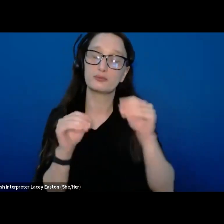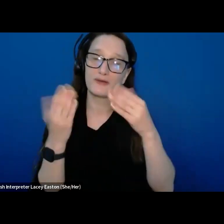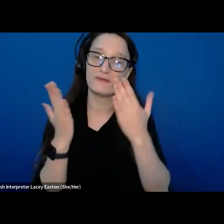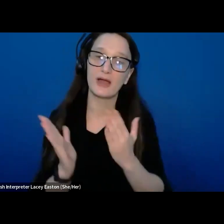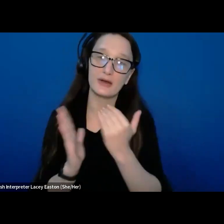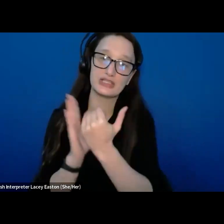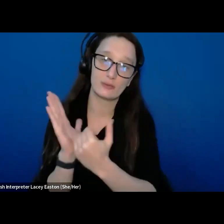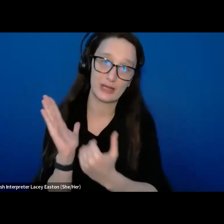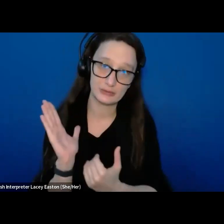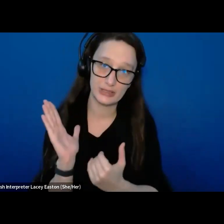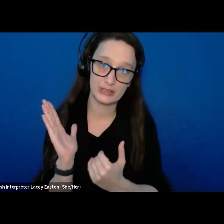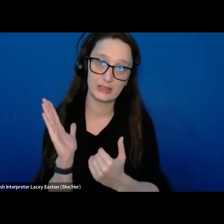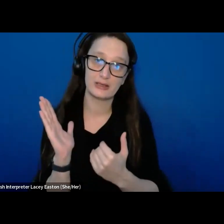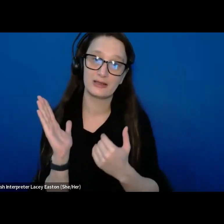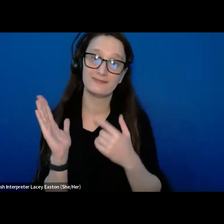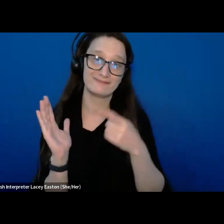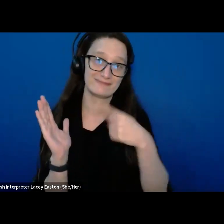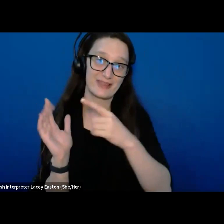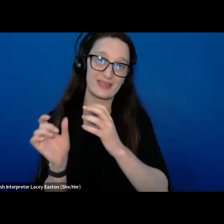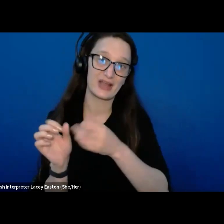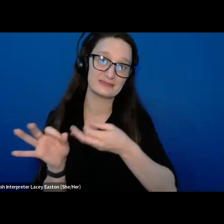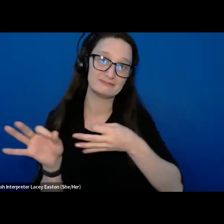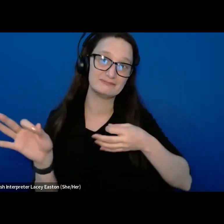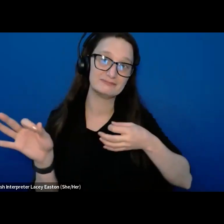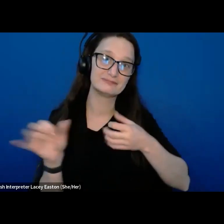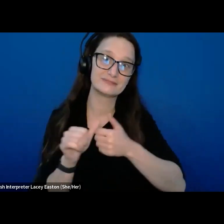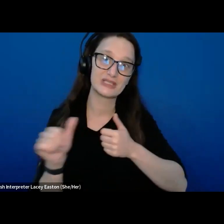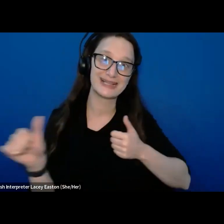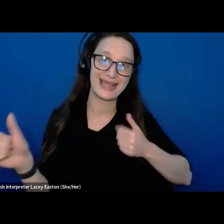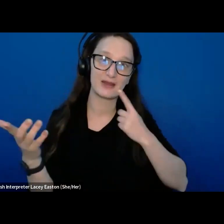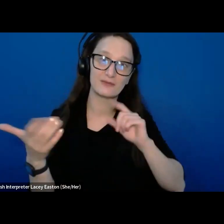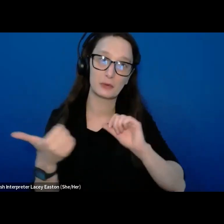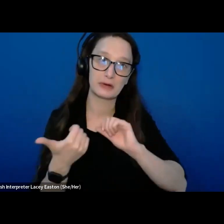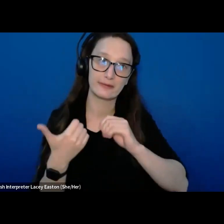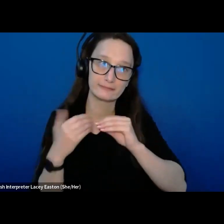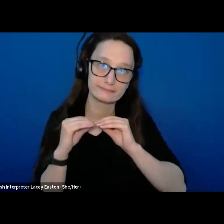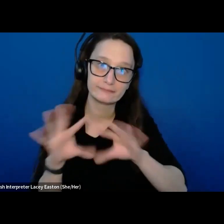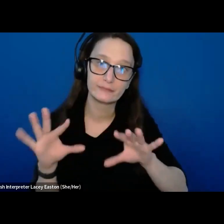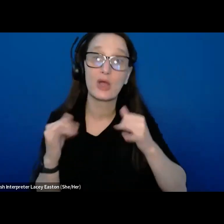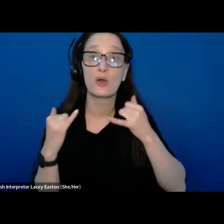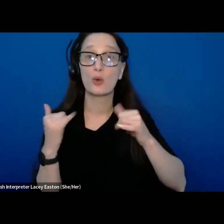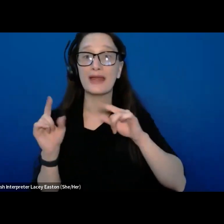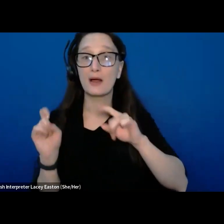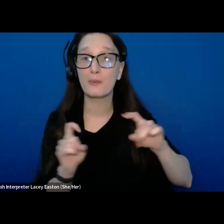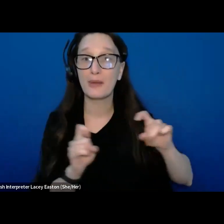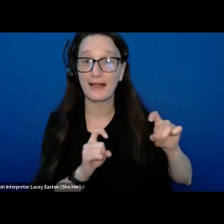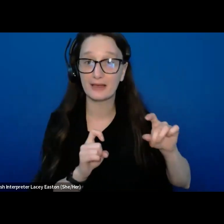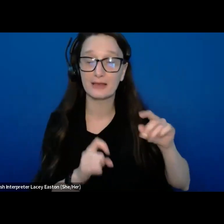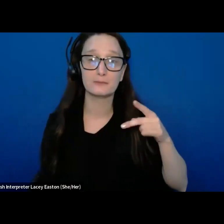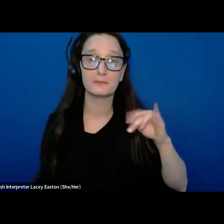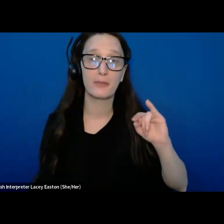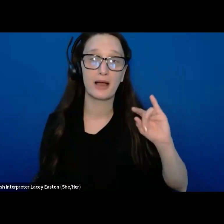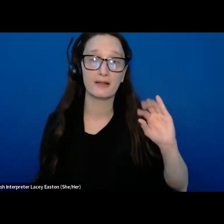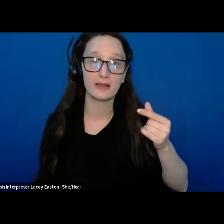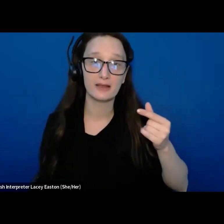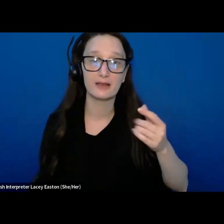are many months delayed on getting that off the ground. It sounds like they are piloting it right now and trying to